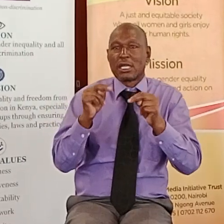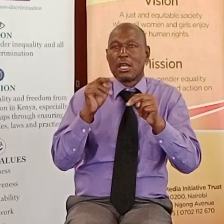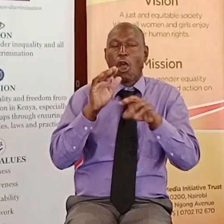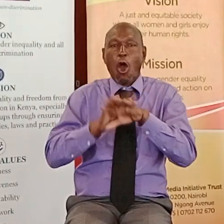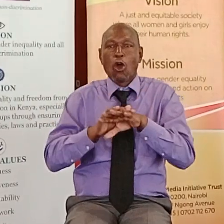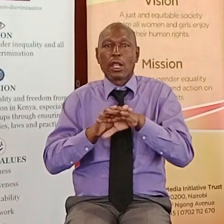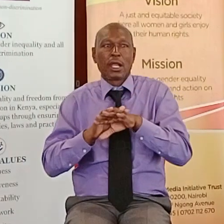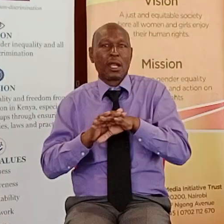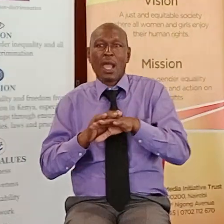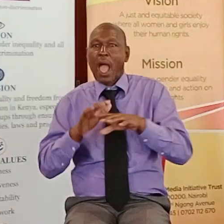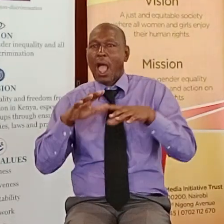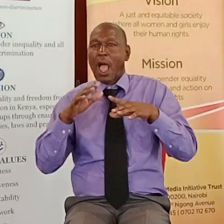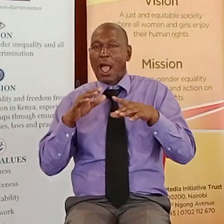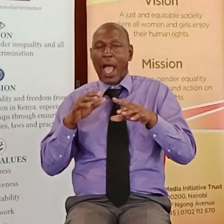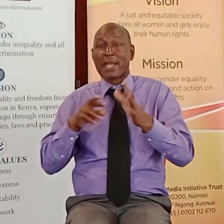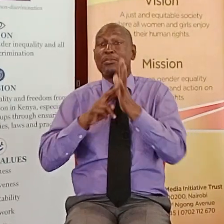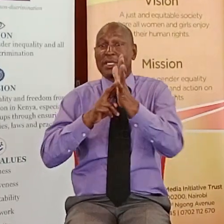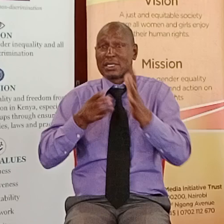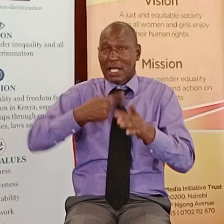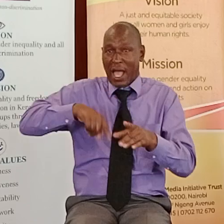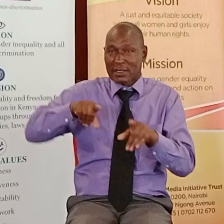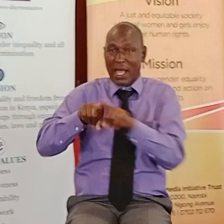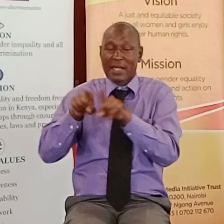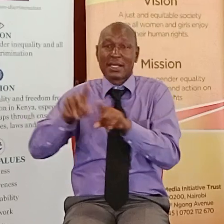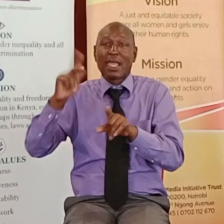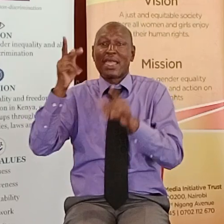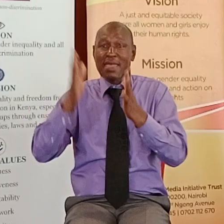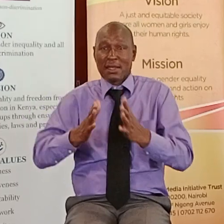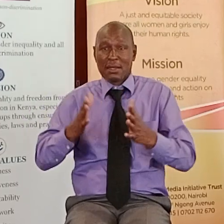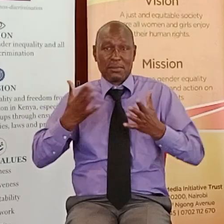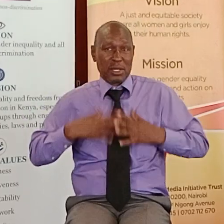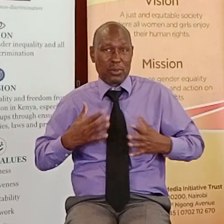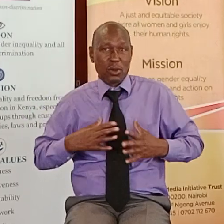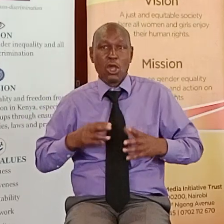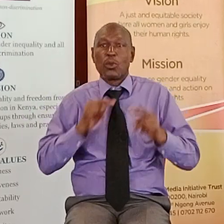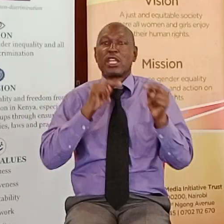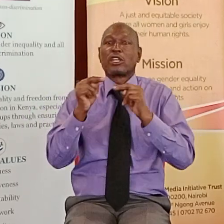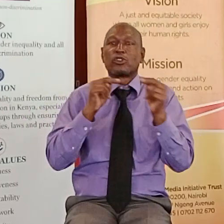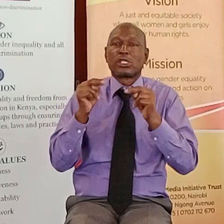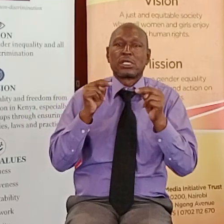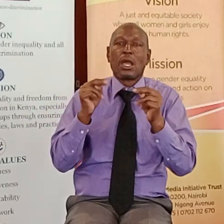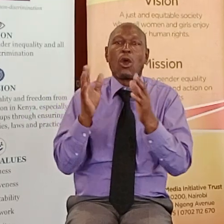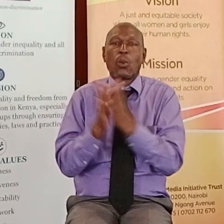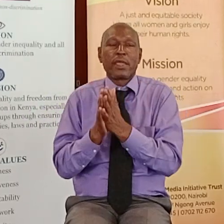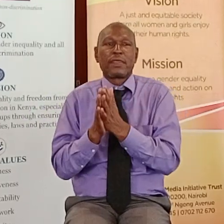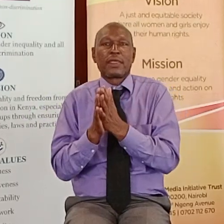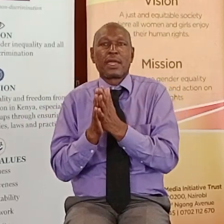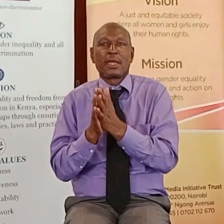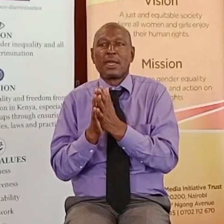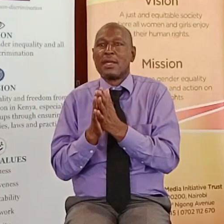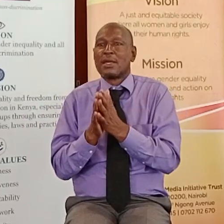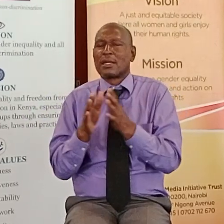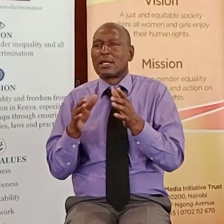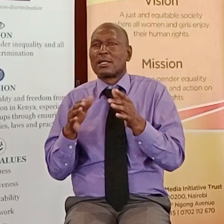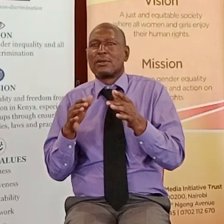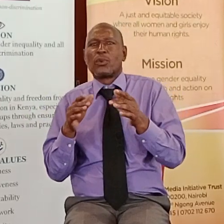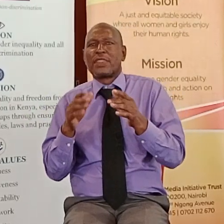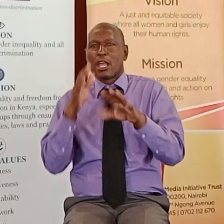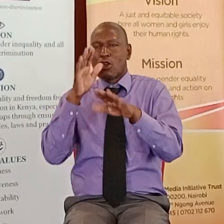Kenyan citizens, negotiate with our voices in mind, negotiate with the felt concerns, with the real issues that we're going